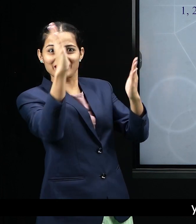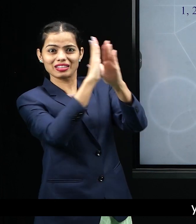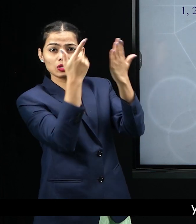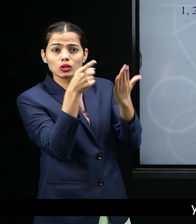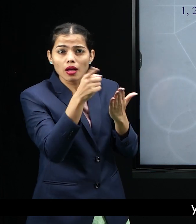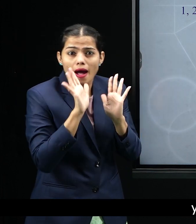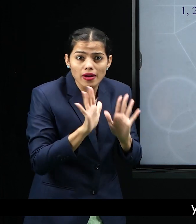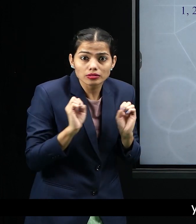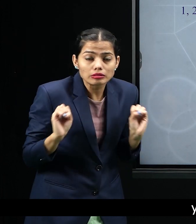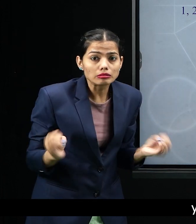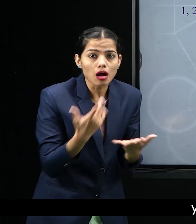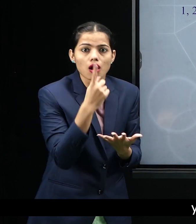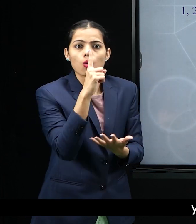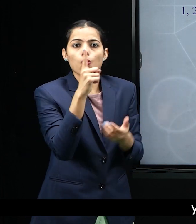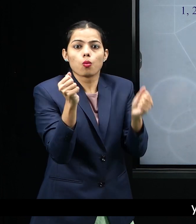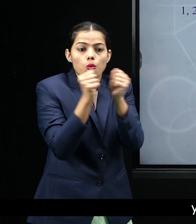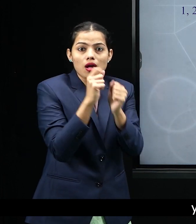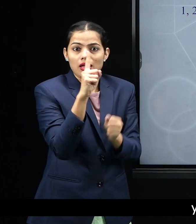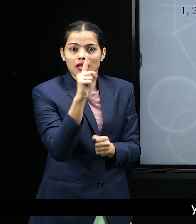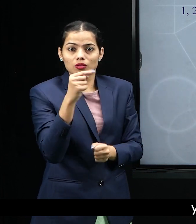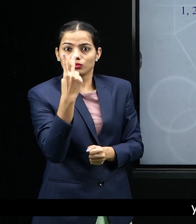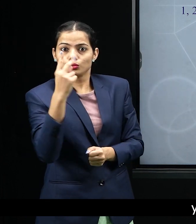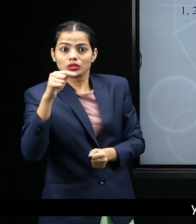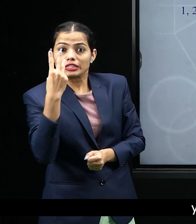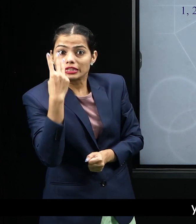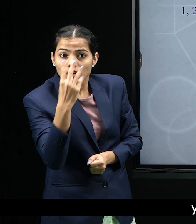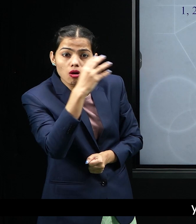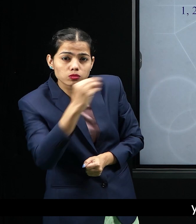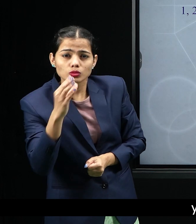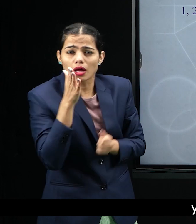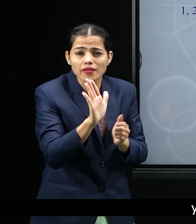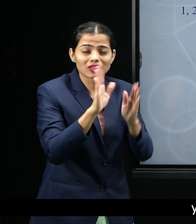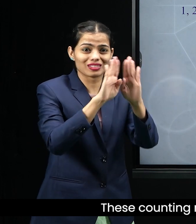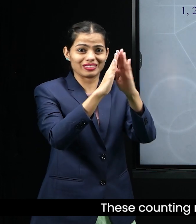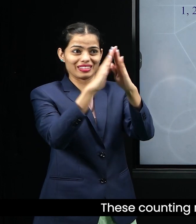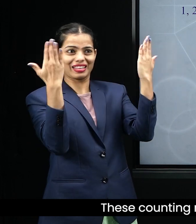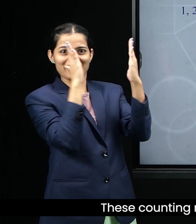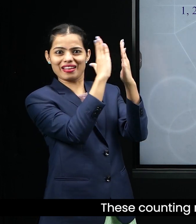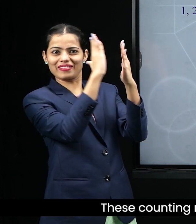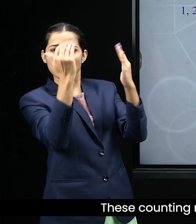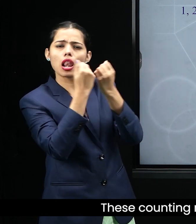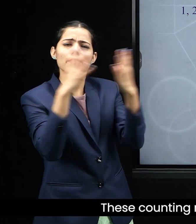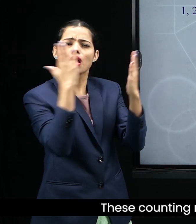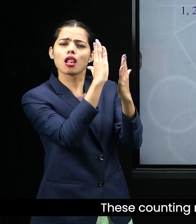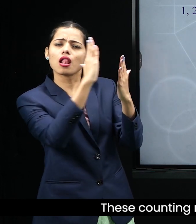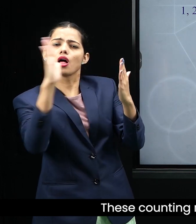start with 1, 2, 3, and so on. These counting numbers 1,